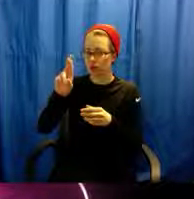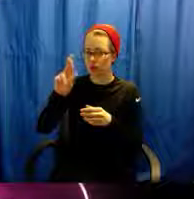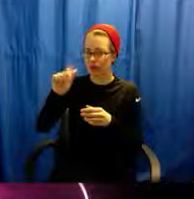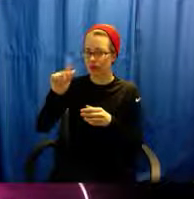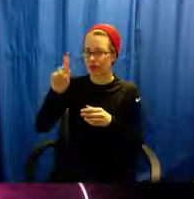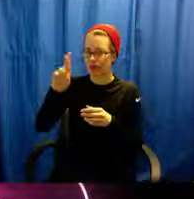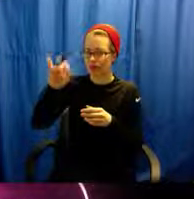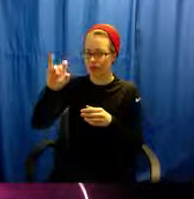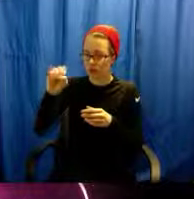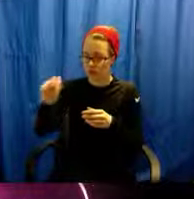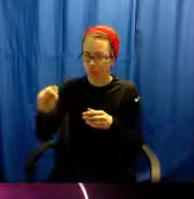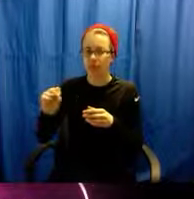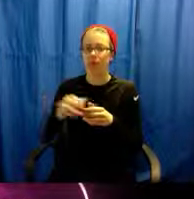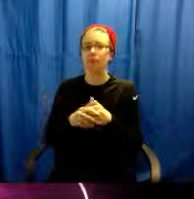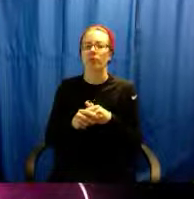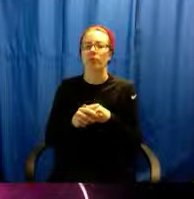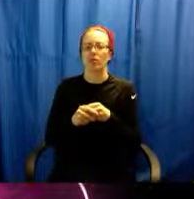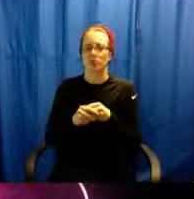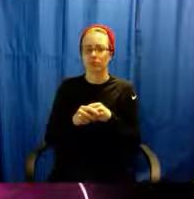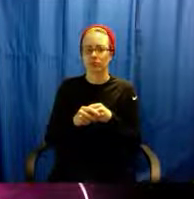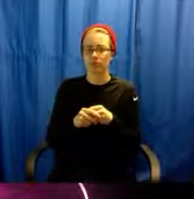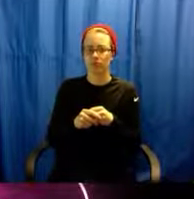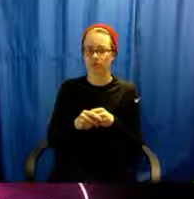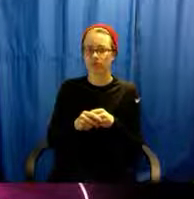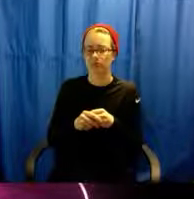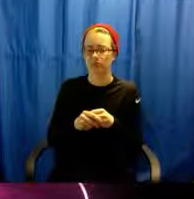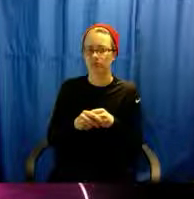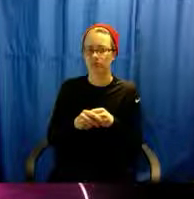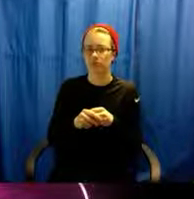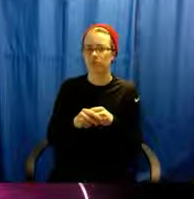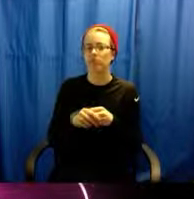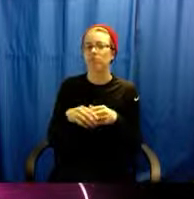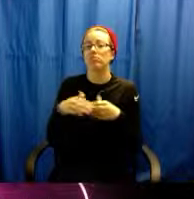So, blood pressure is less in the veins when compared to the arteries.